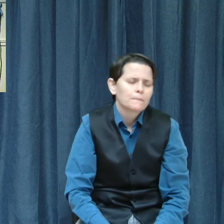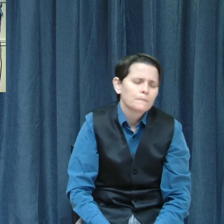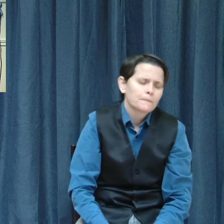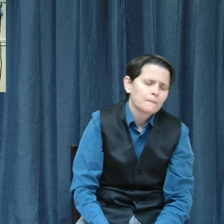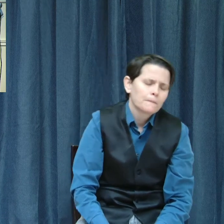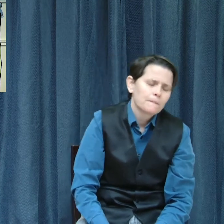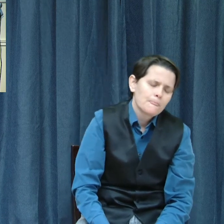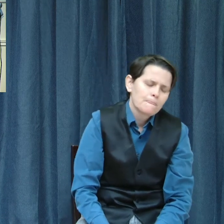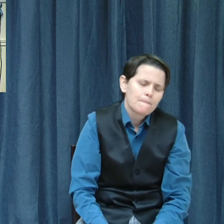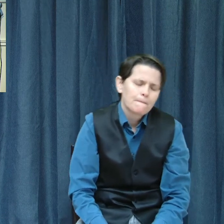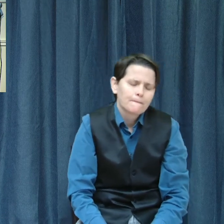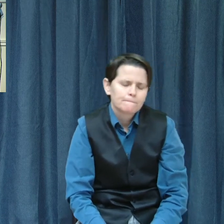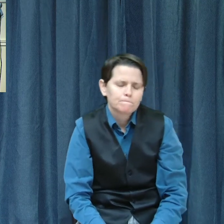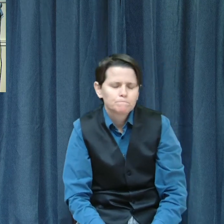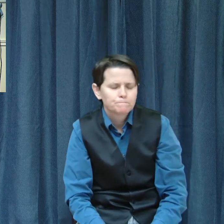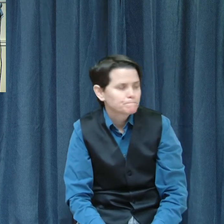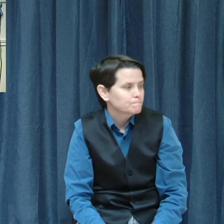painted, your world in